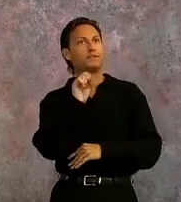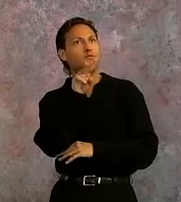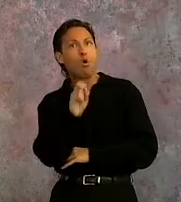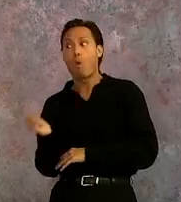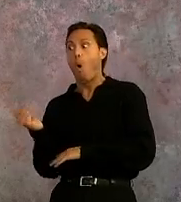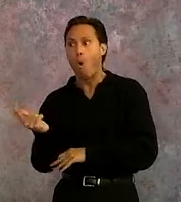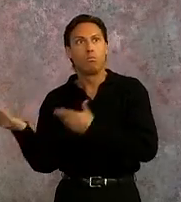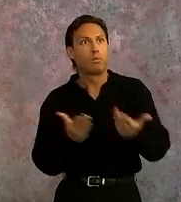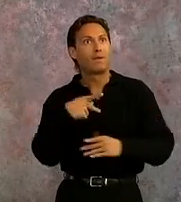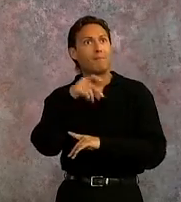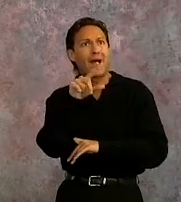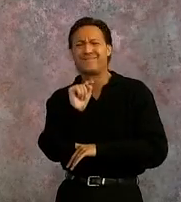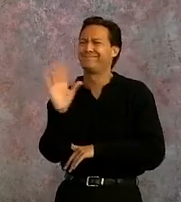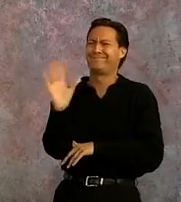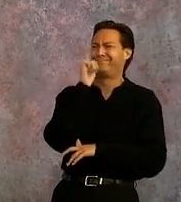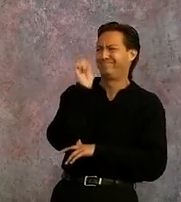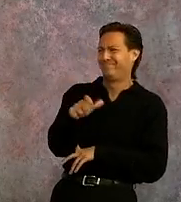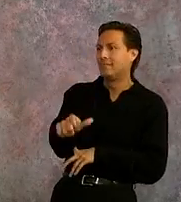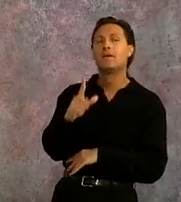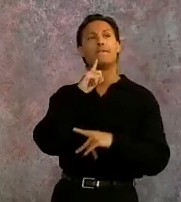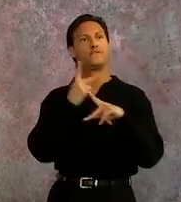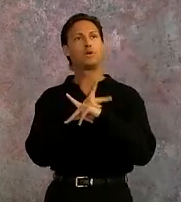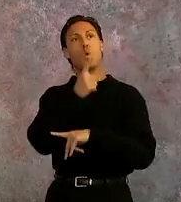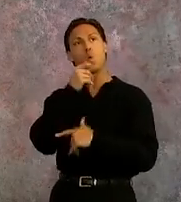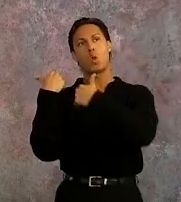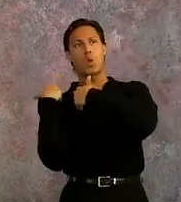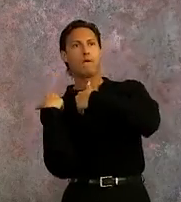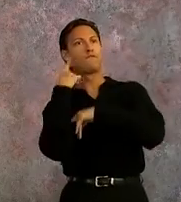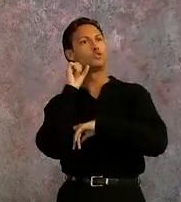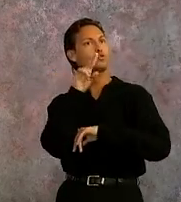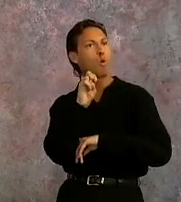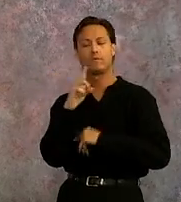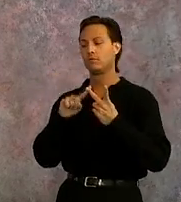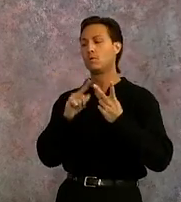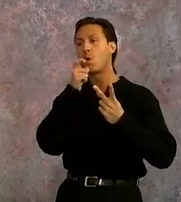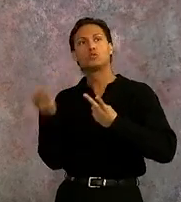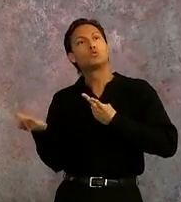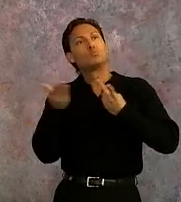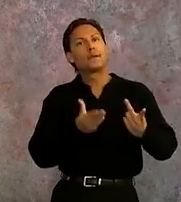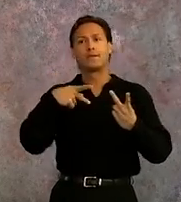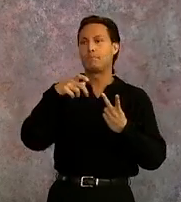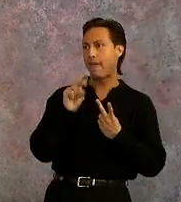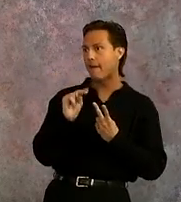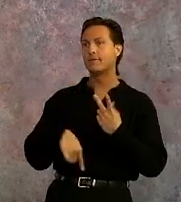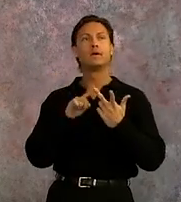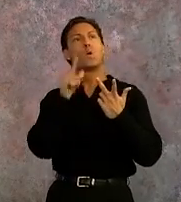to break down who's got an operable stove, who's got the right kind of cookware, who's going to be doing the food, the